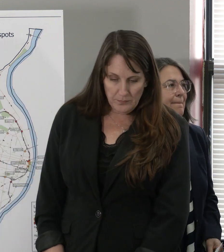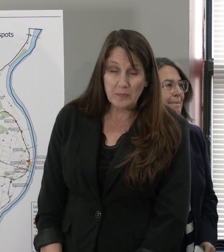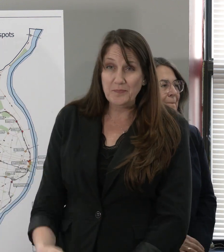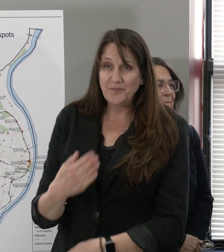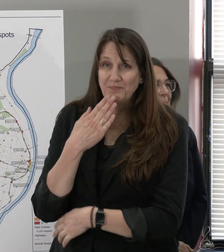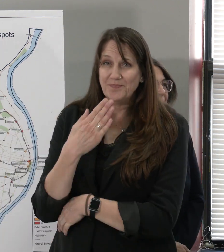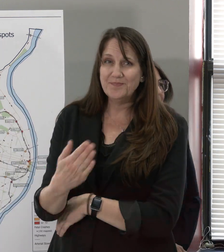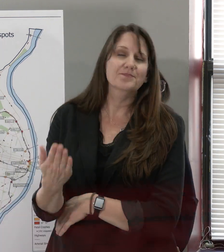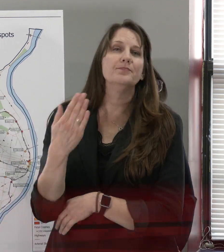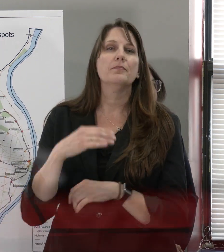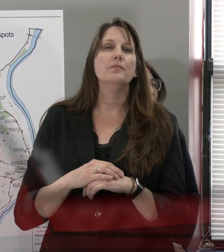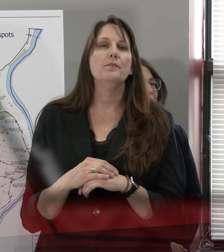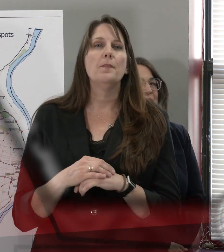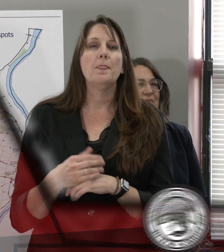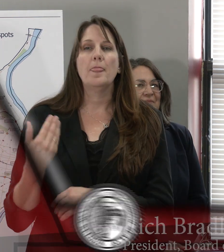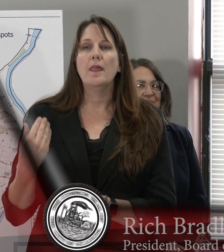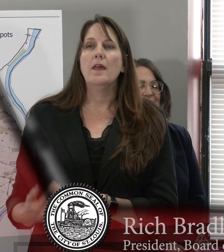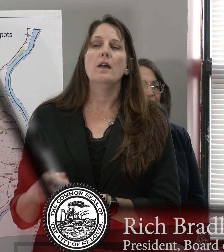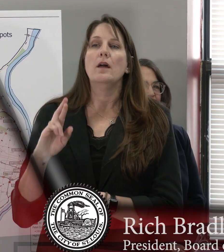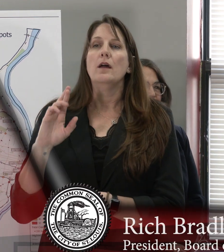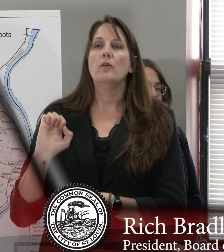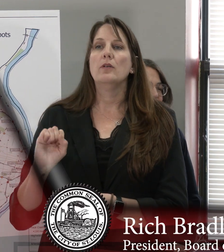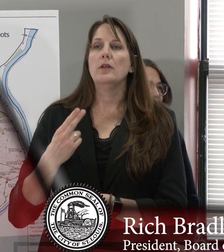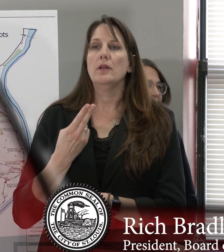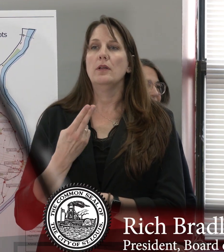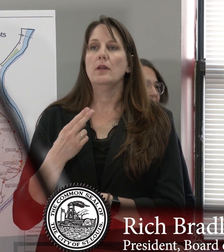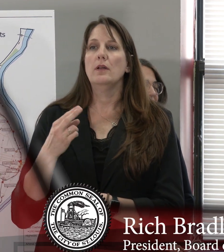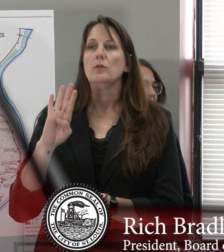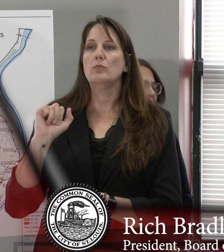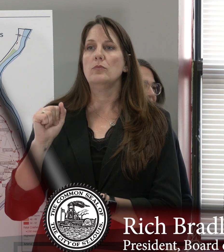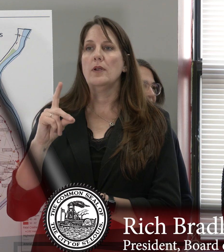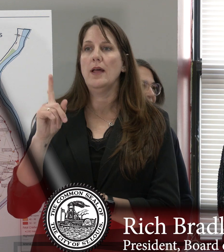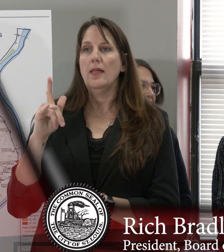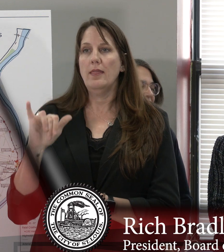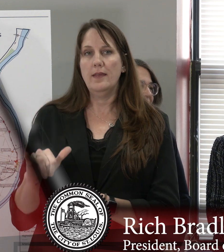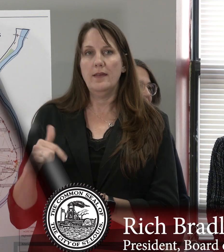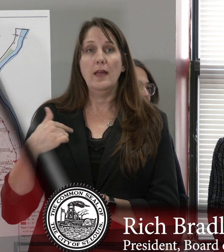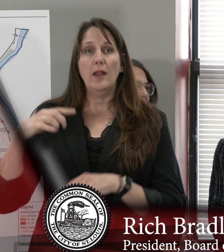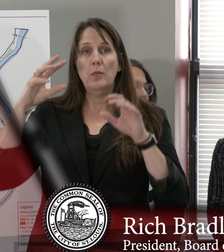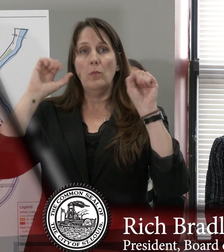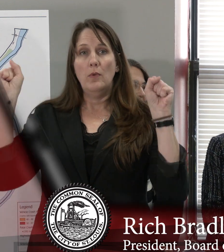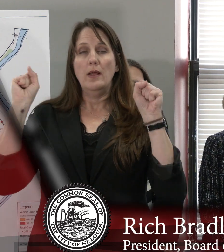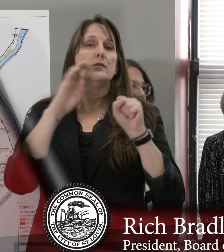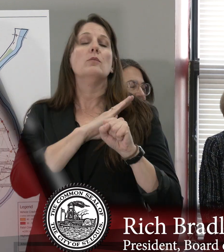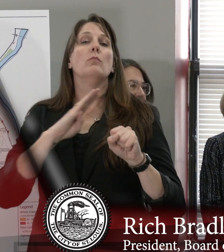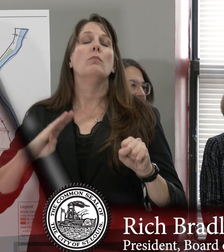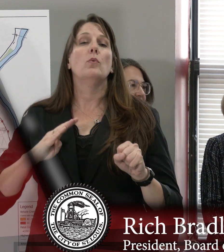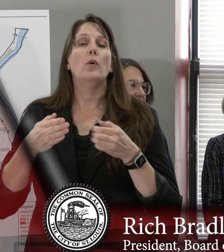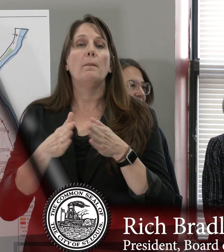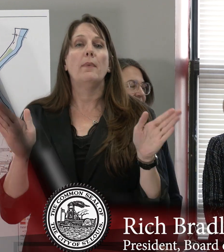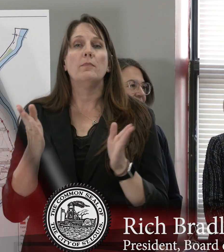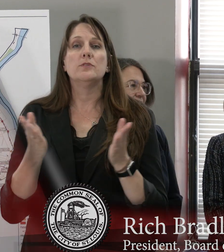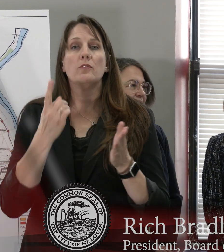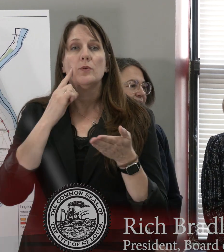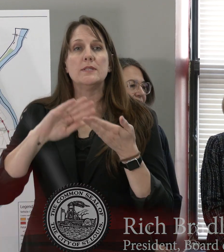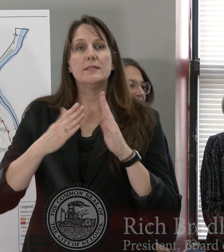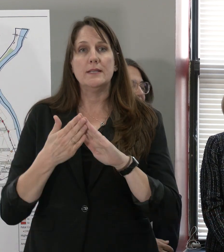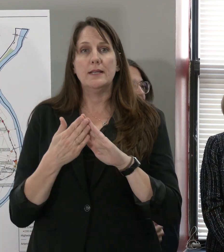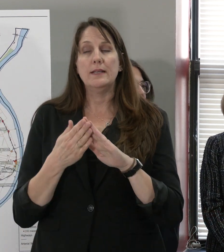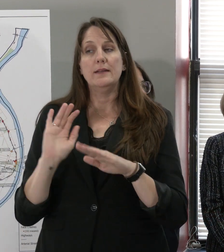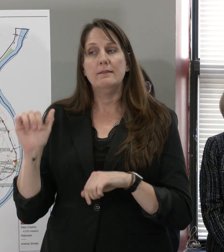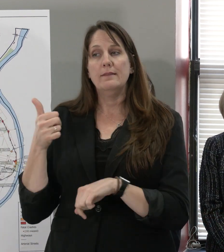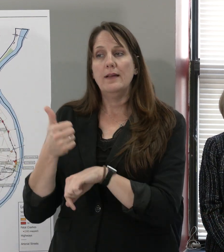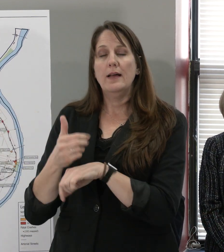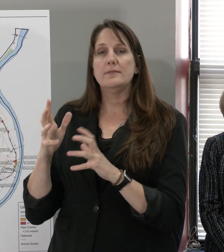Good morning. My name is Rich Bradley, and I'm the president of the Board of Public Service for the city. The Board of Public Service, which houses much